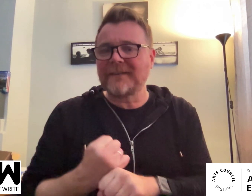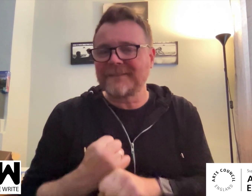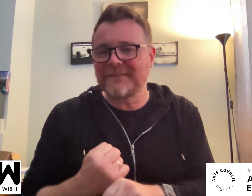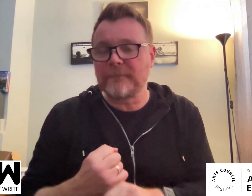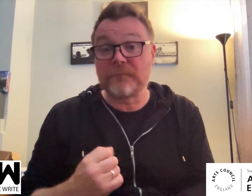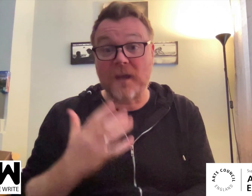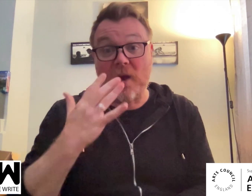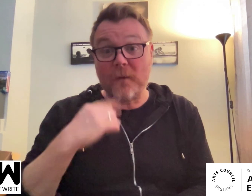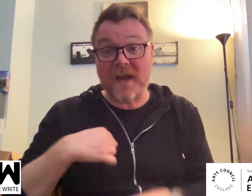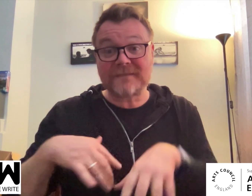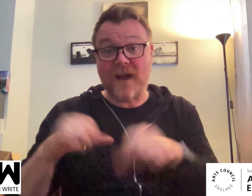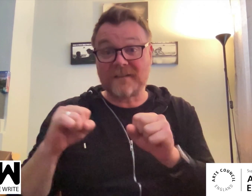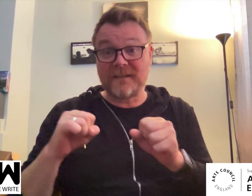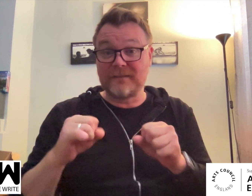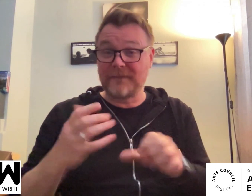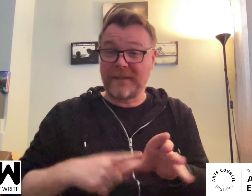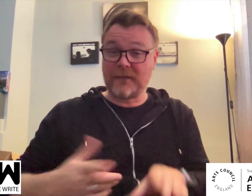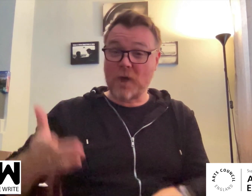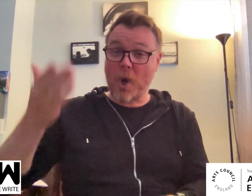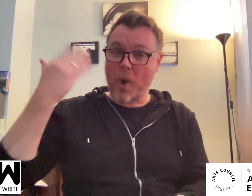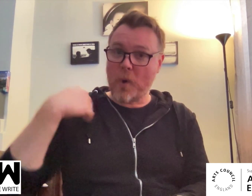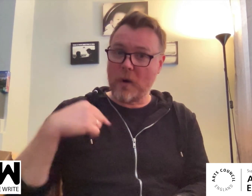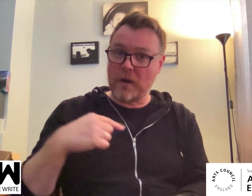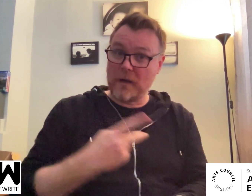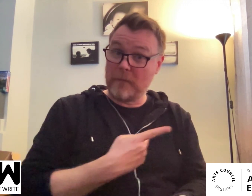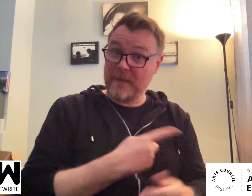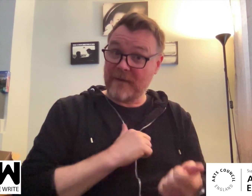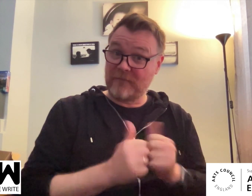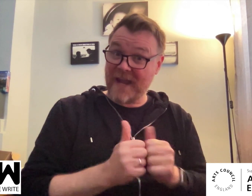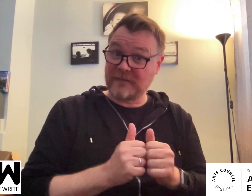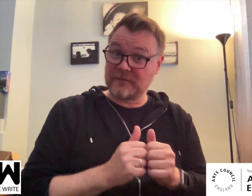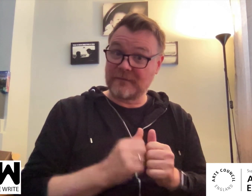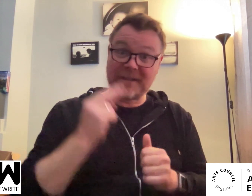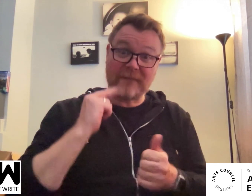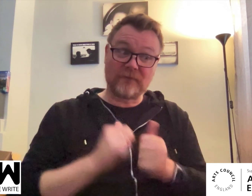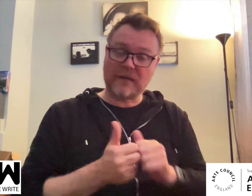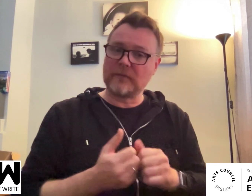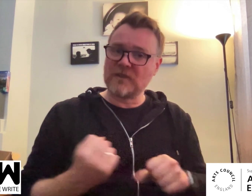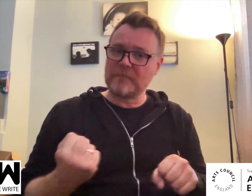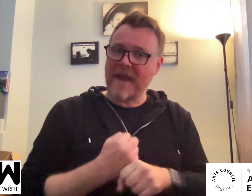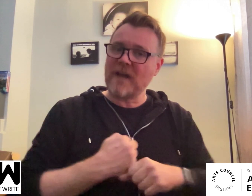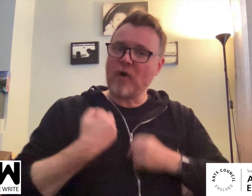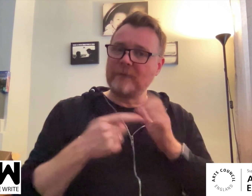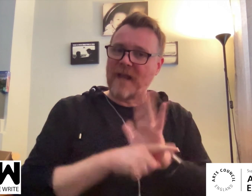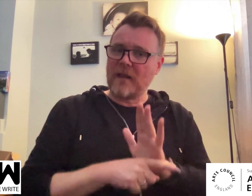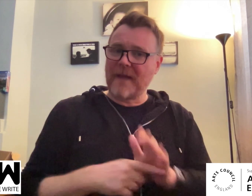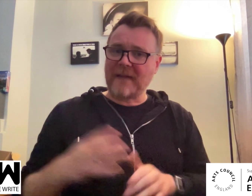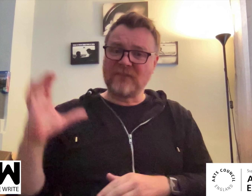Something that you can make. Years ago when I started, me and my friend, my deaf friend, we just made our own films. We had